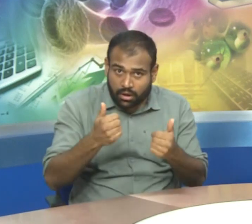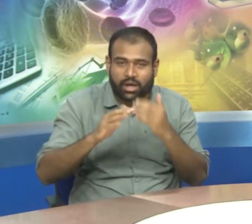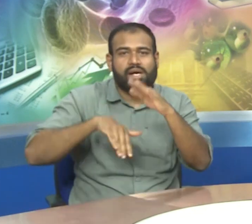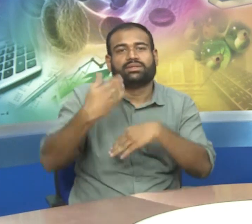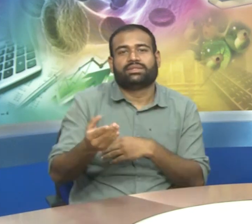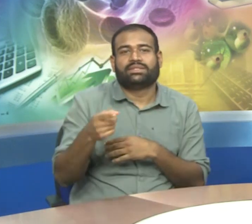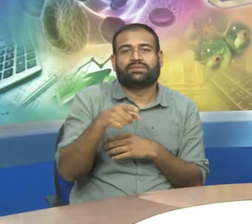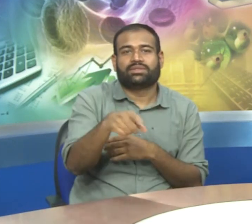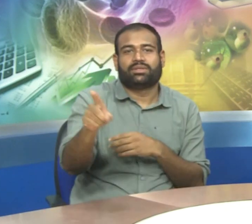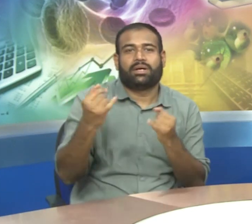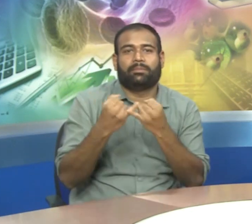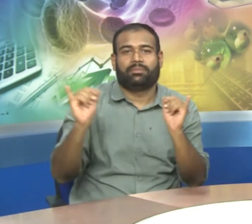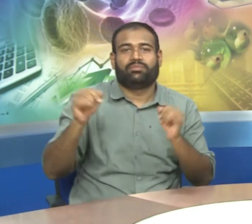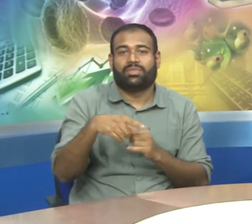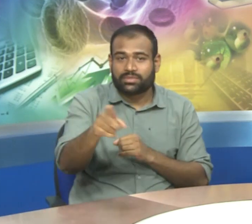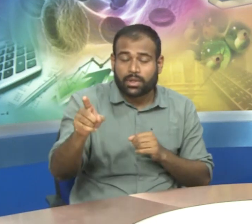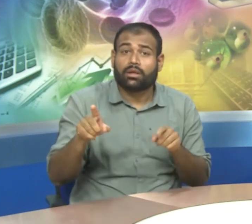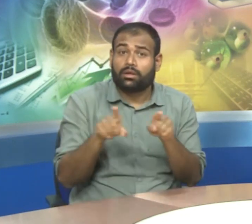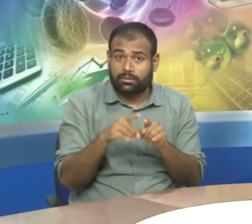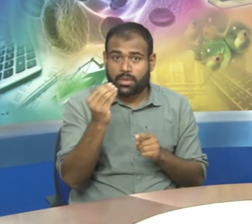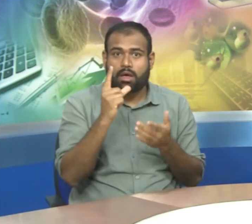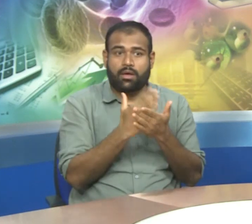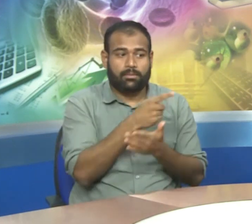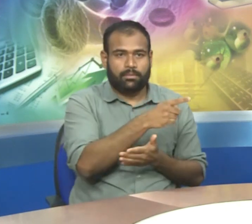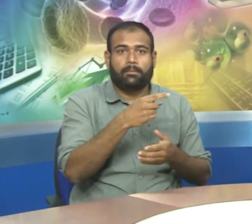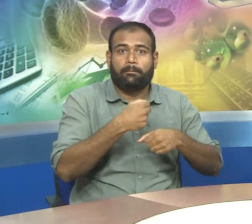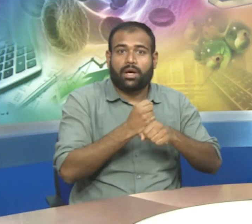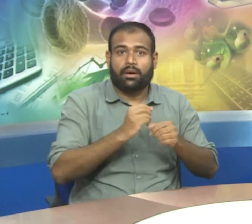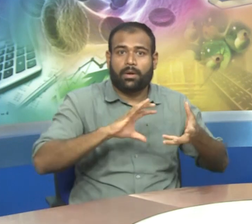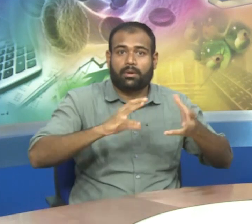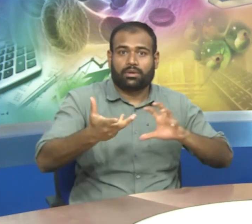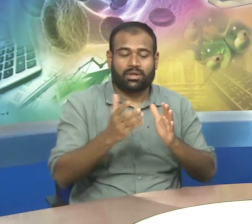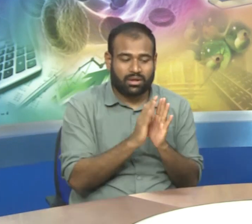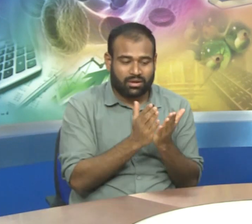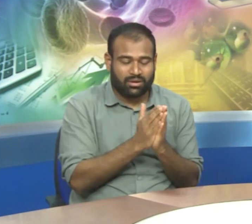prepared to introduce the library to the newcomer.